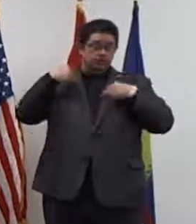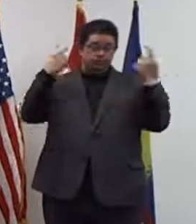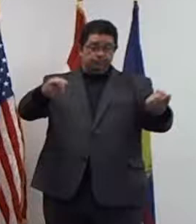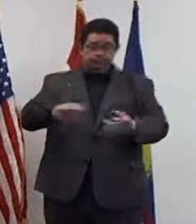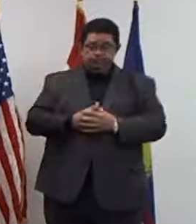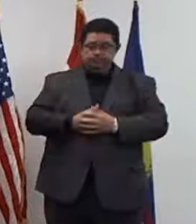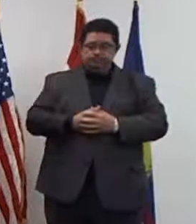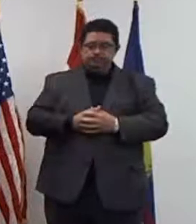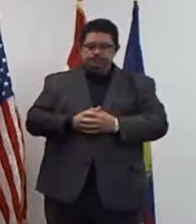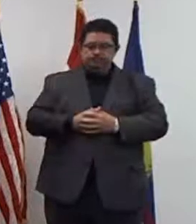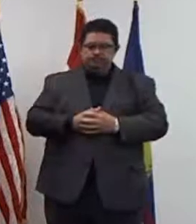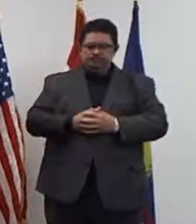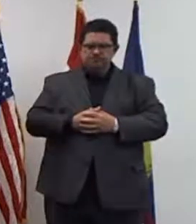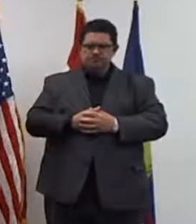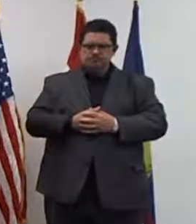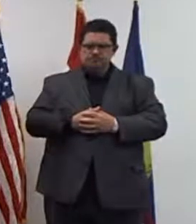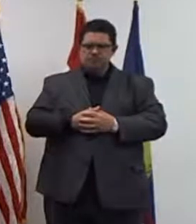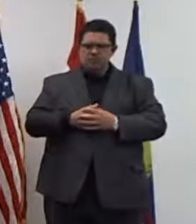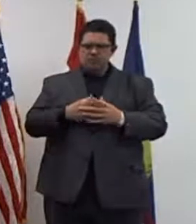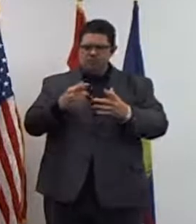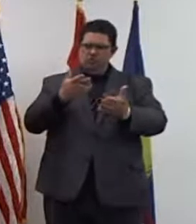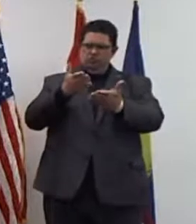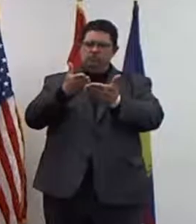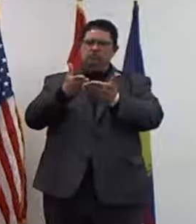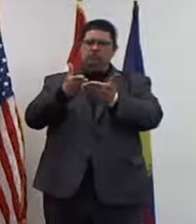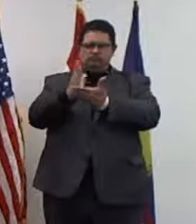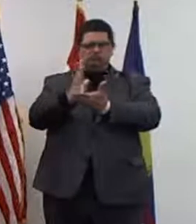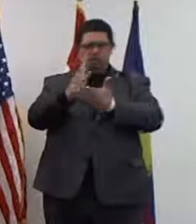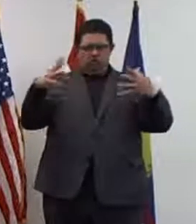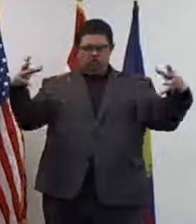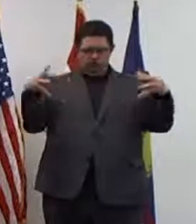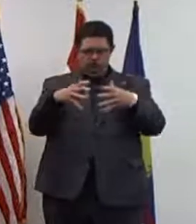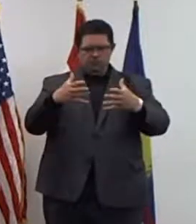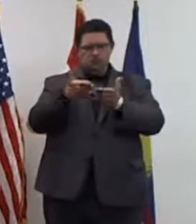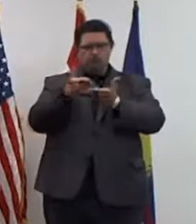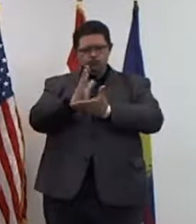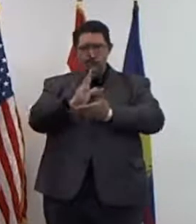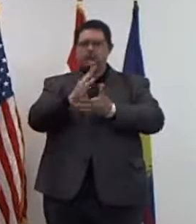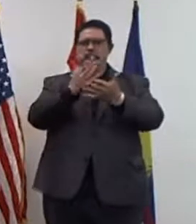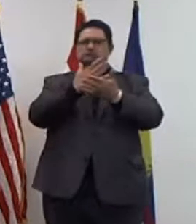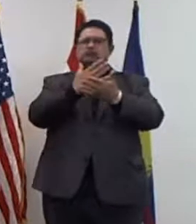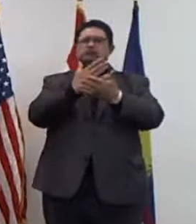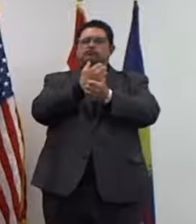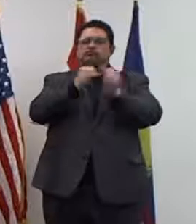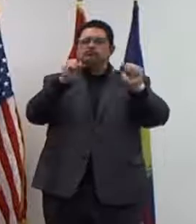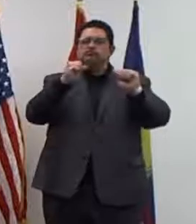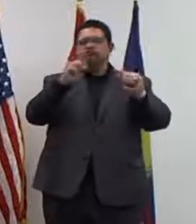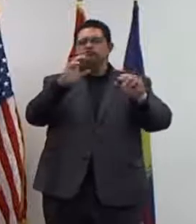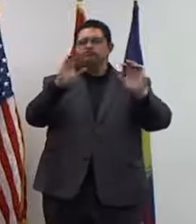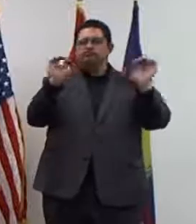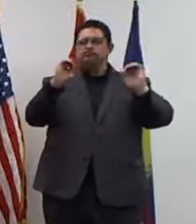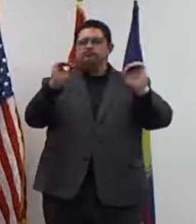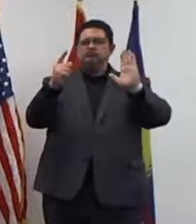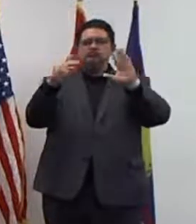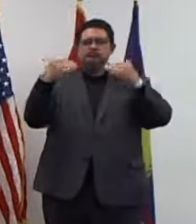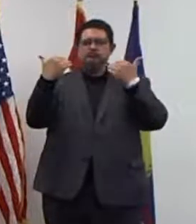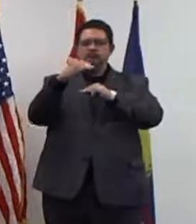of our country's history, the right to assemble, the right to free speech. It's what makes us different from other countries in the